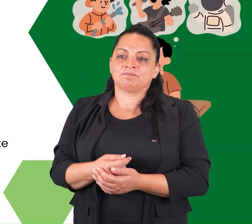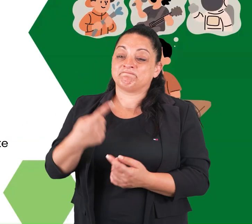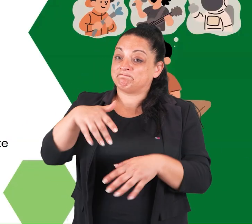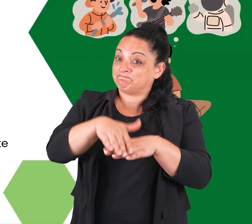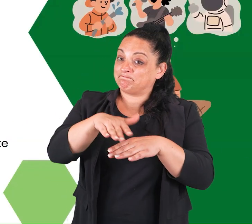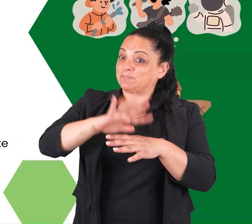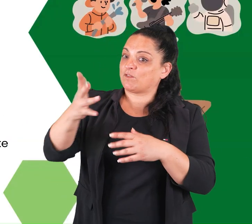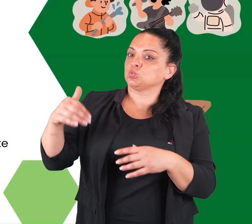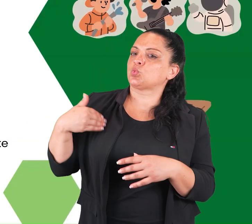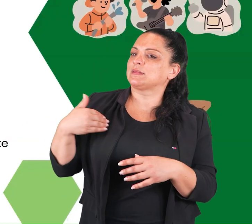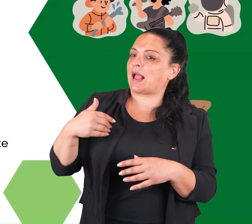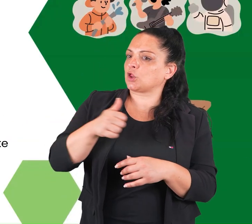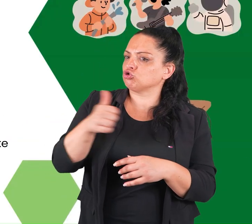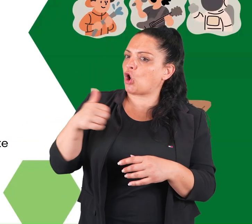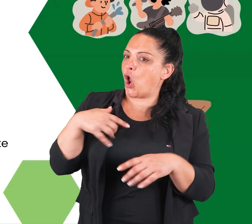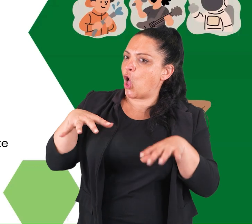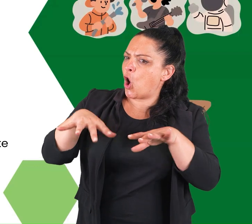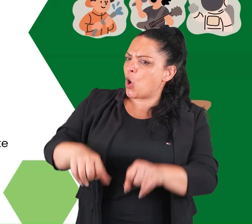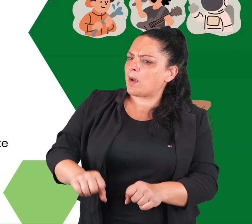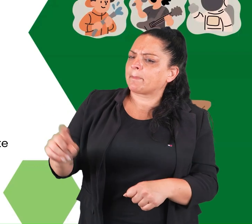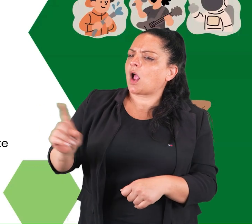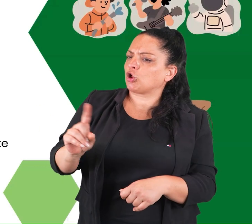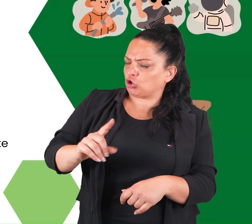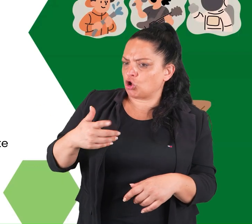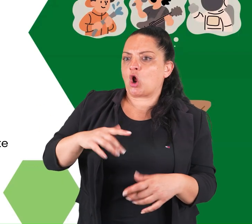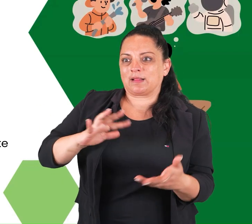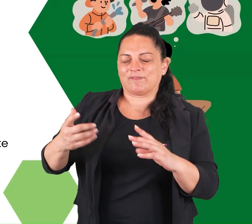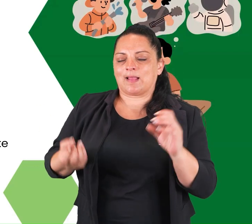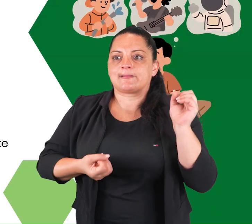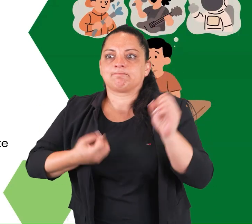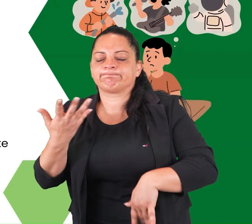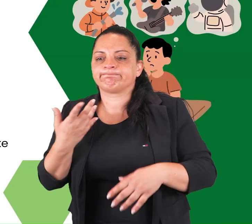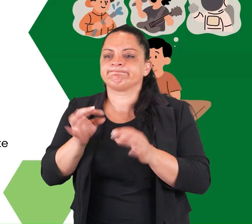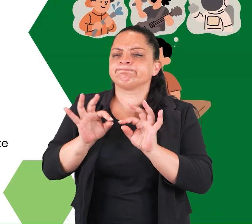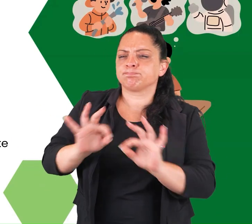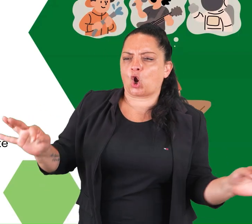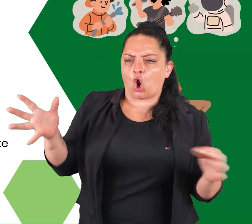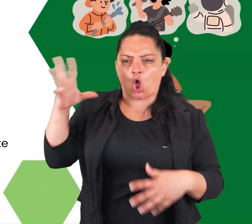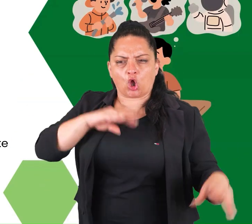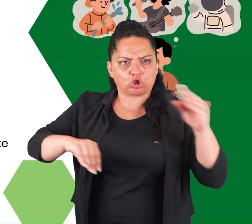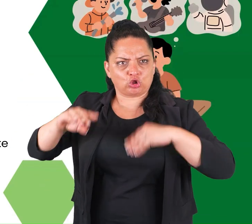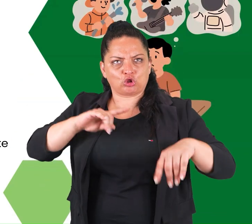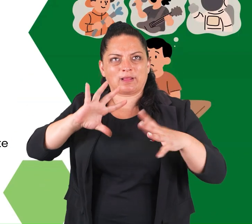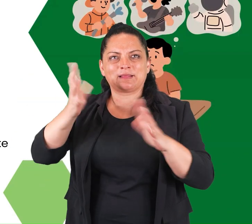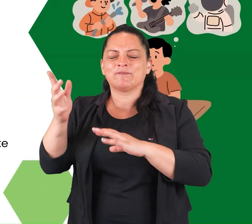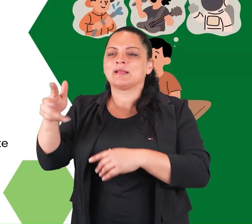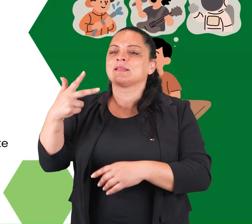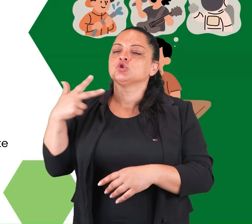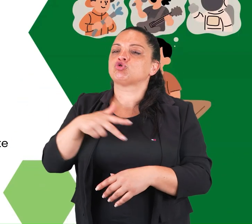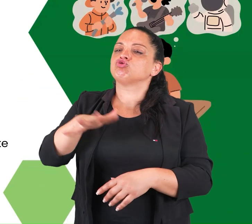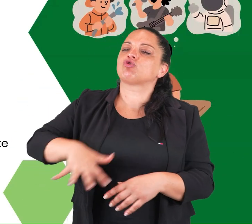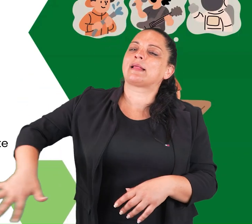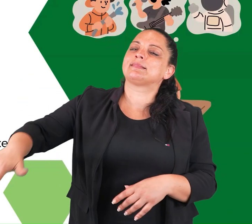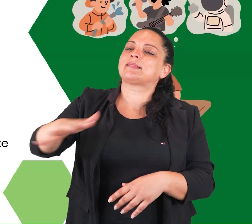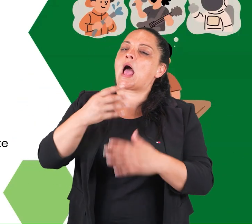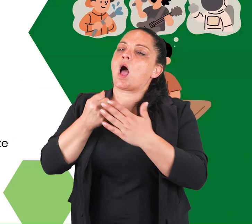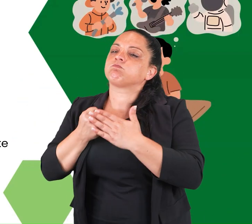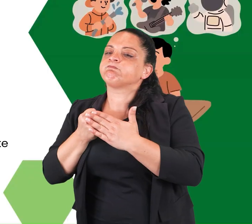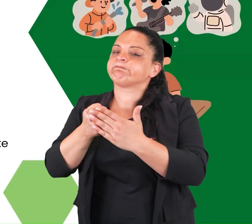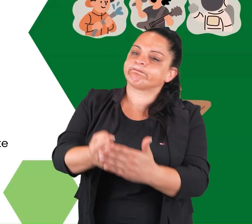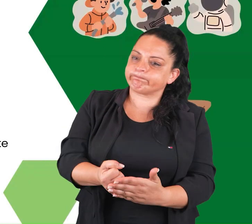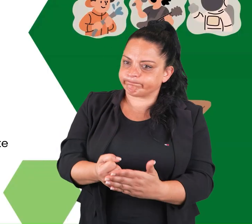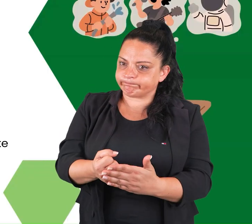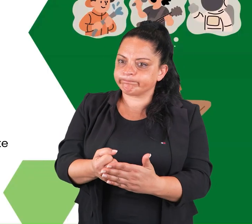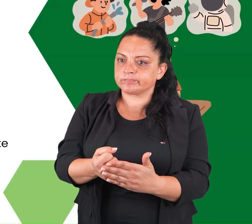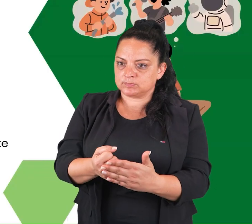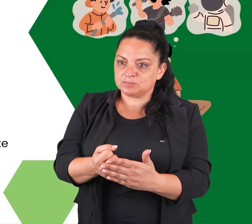these skills make learners not only employable, but also active, and that they want to